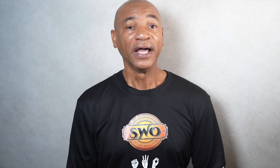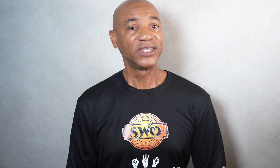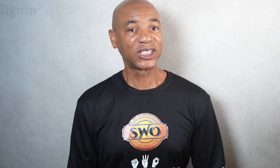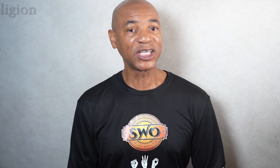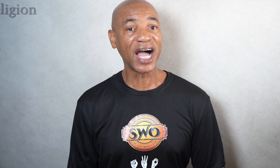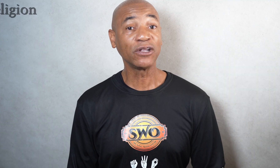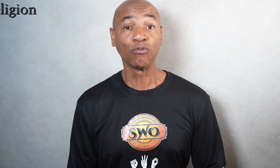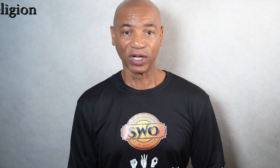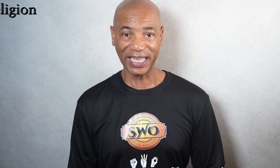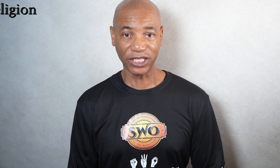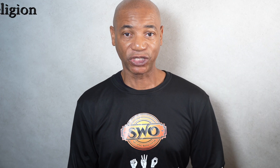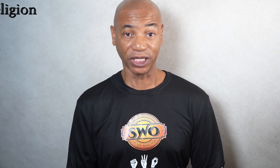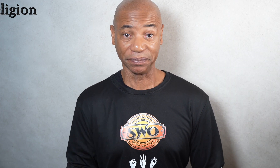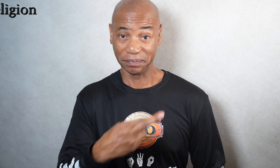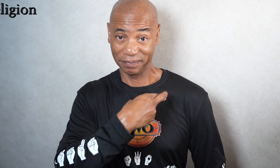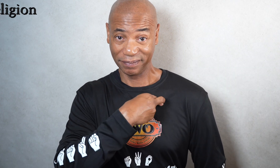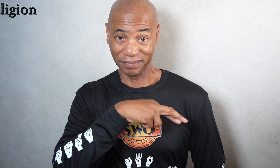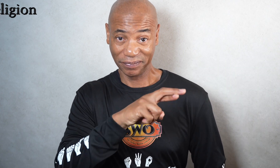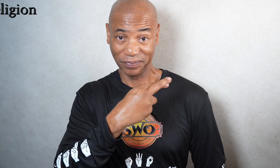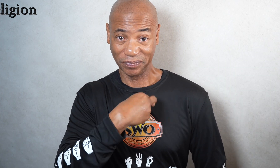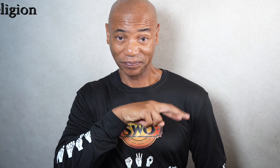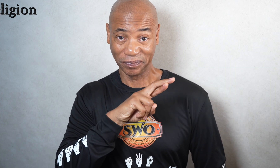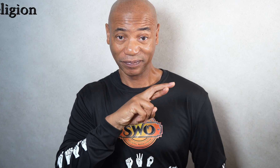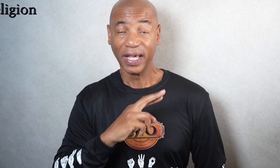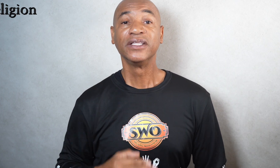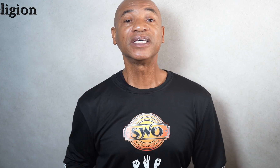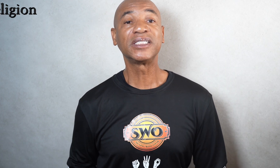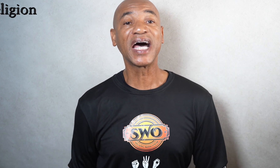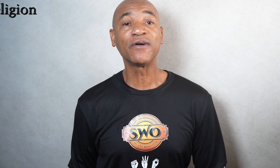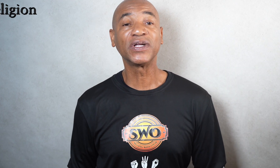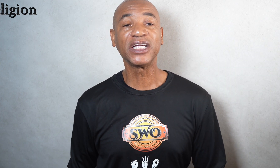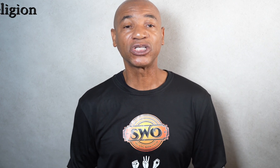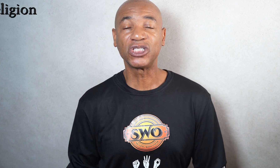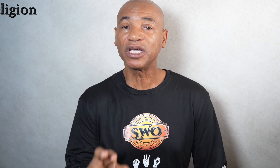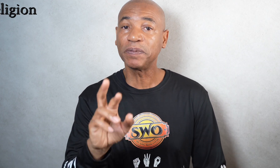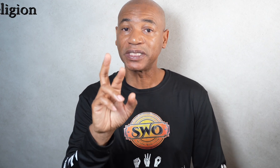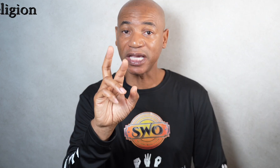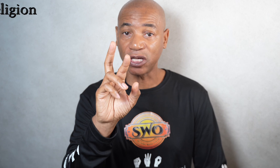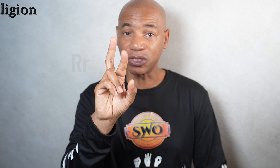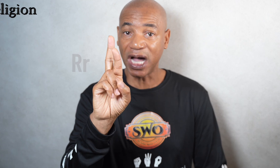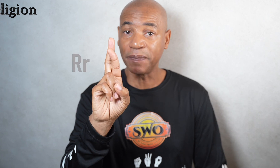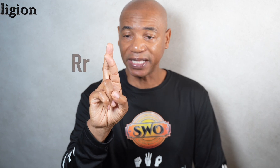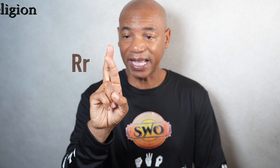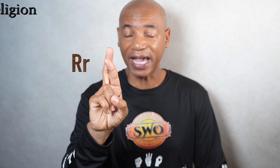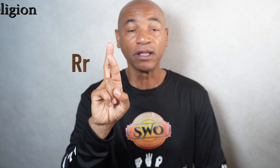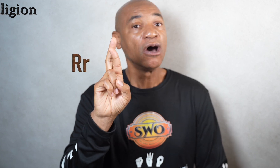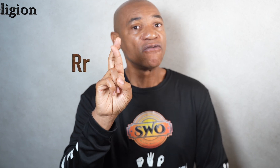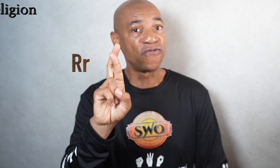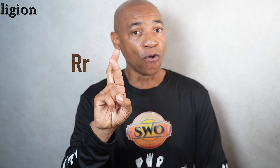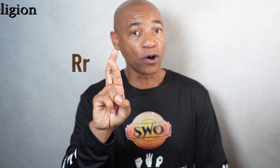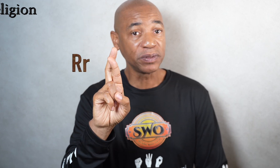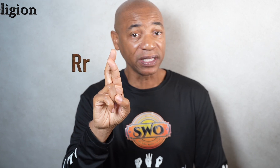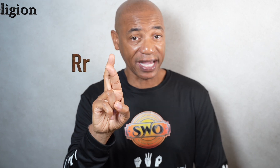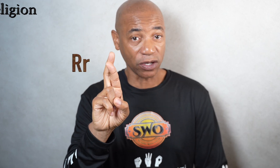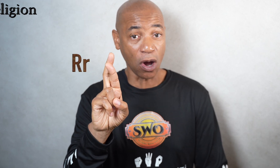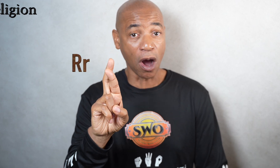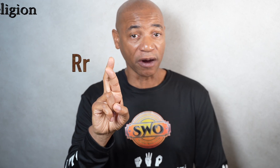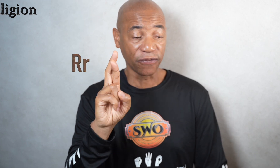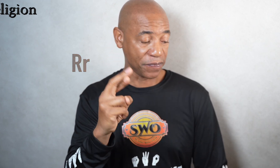The sign religion. To sign religion, simply take your dominant hand, form the letter R. From